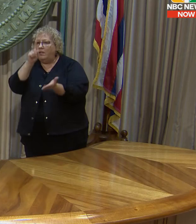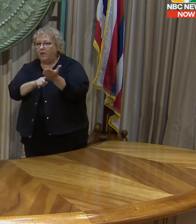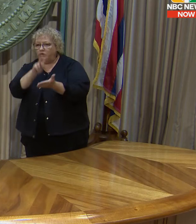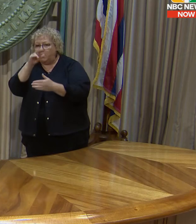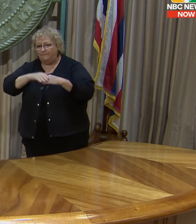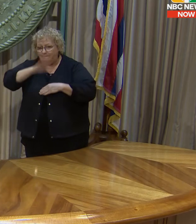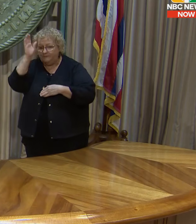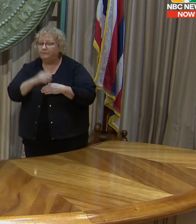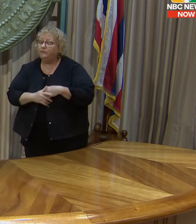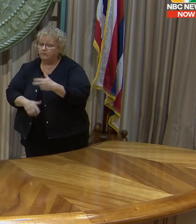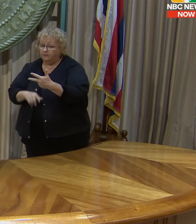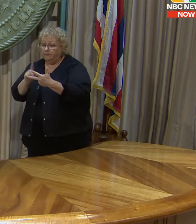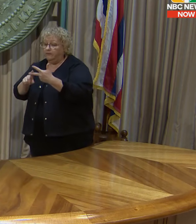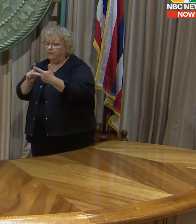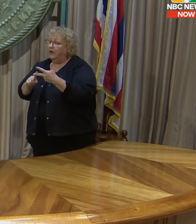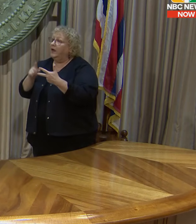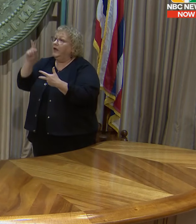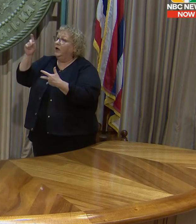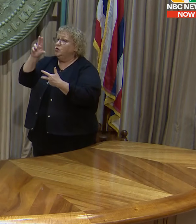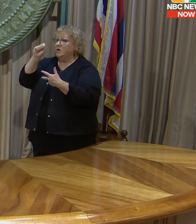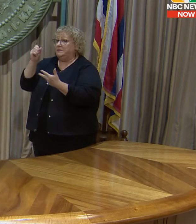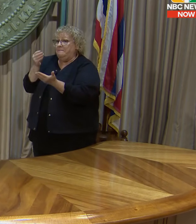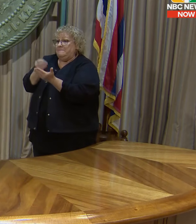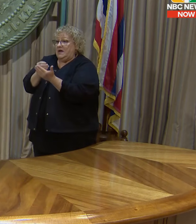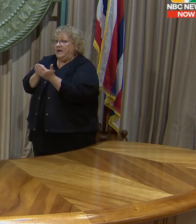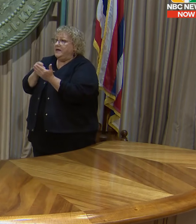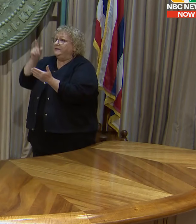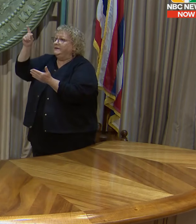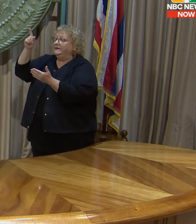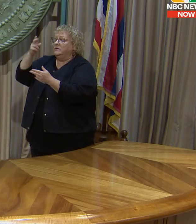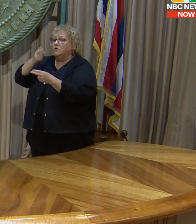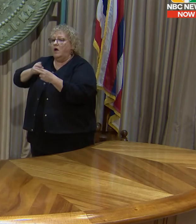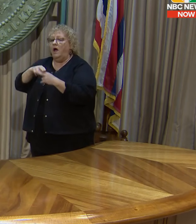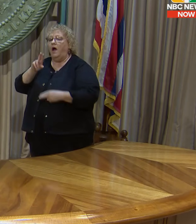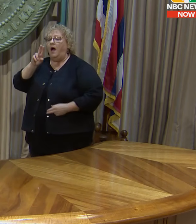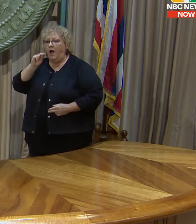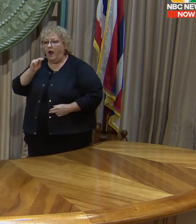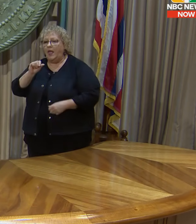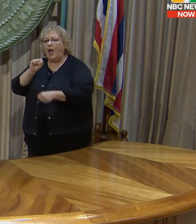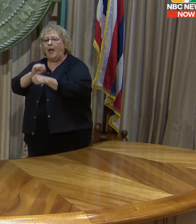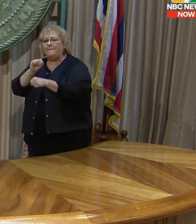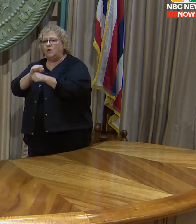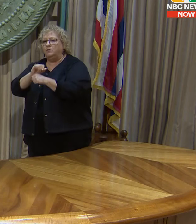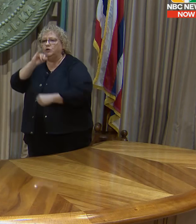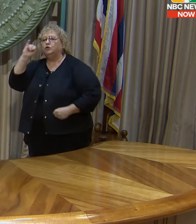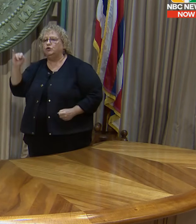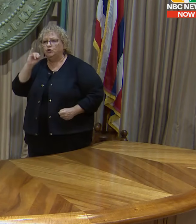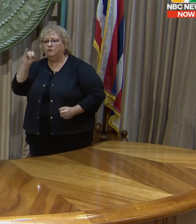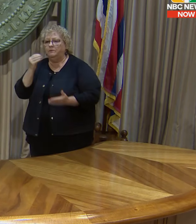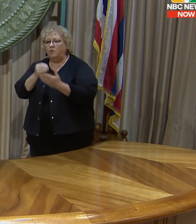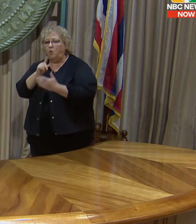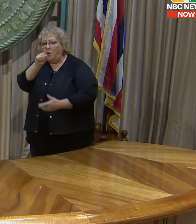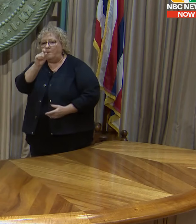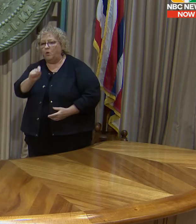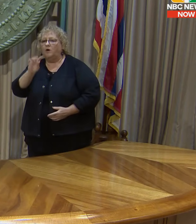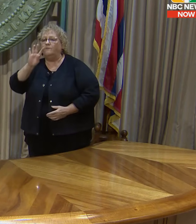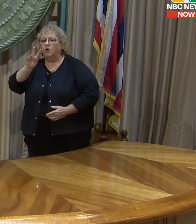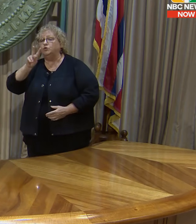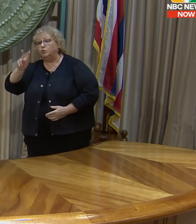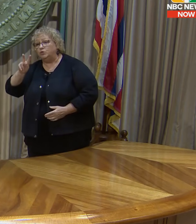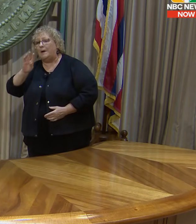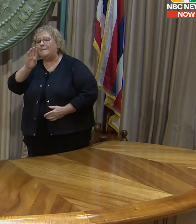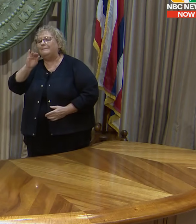the federal funds coming for the expanded unemployment insurance program is